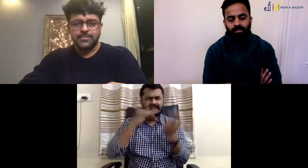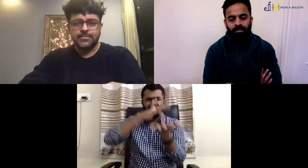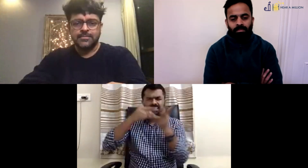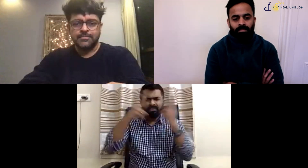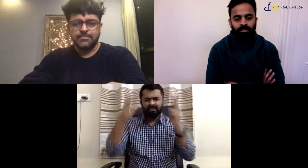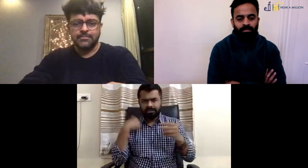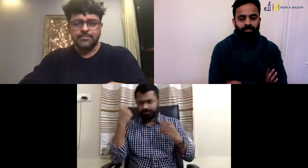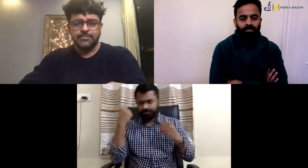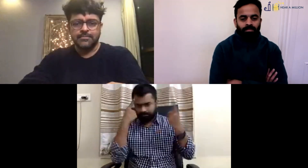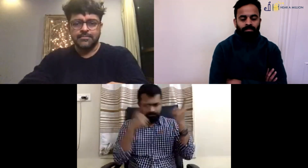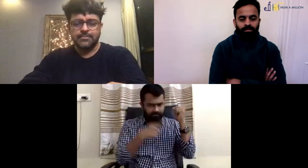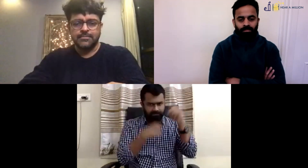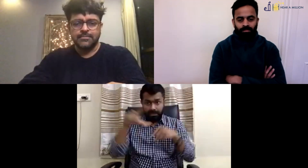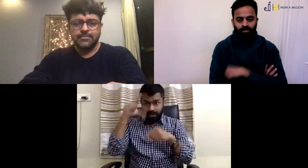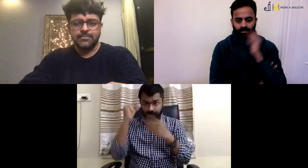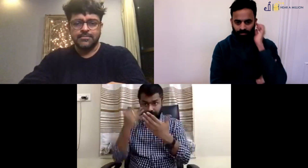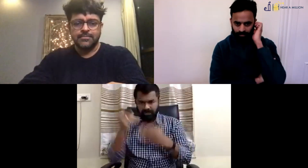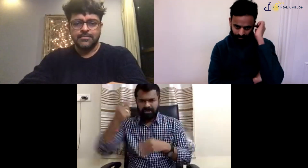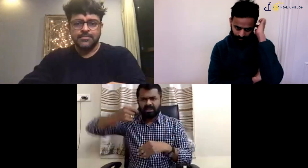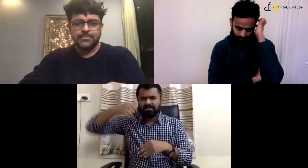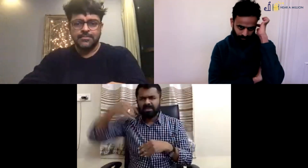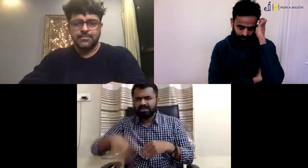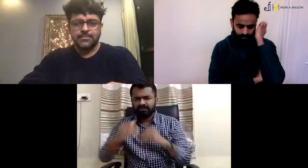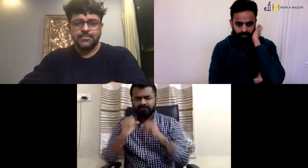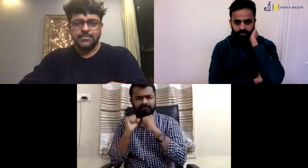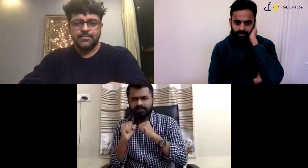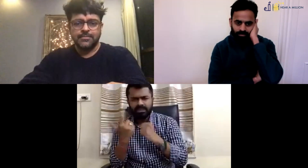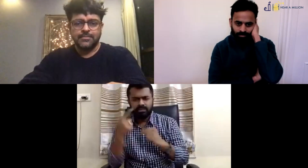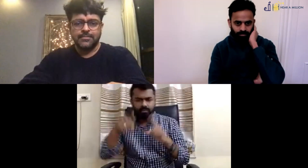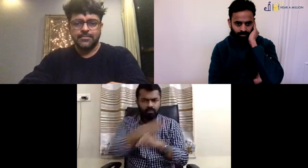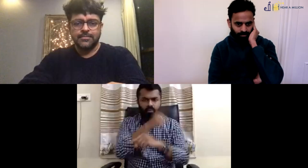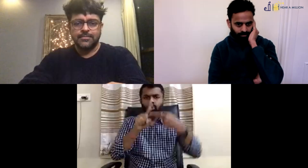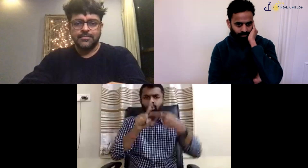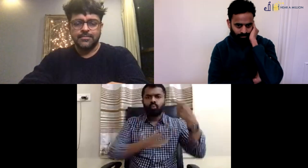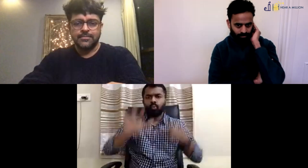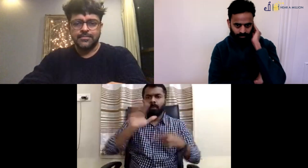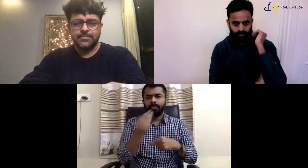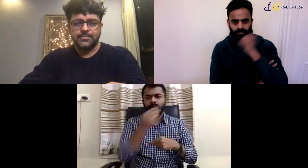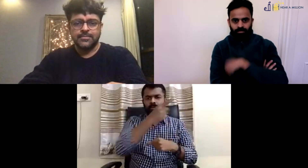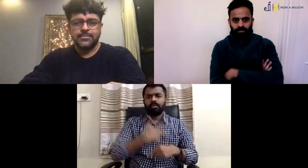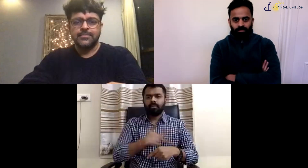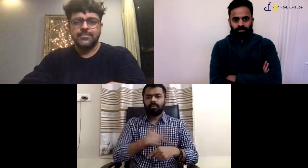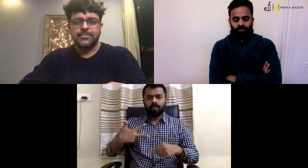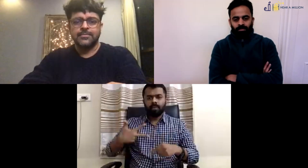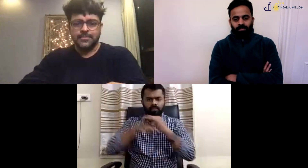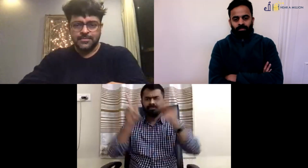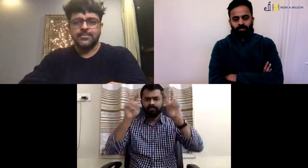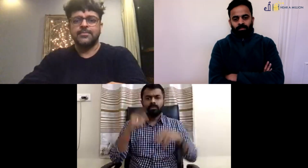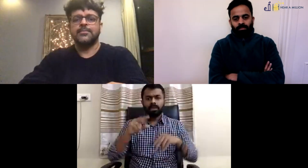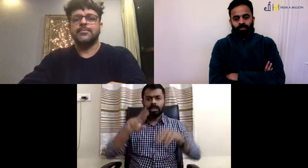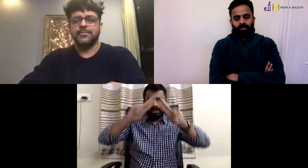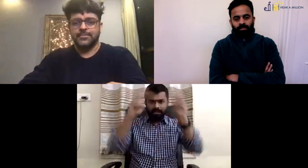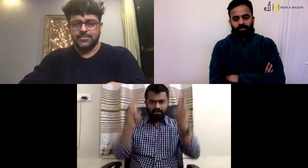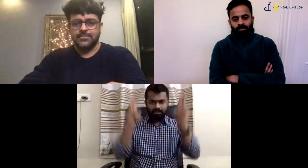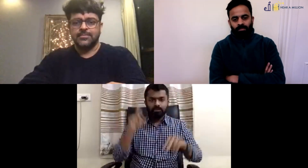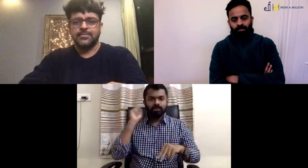can go in the Europe, or you can study from Gallaudet University as well. So I thought in Gallaudet it would be expensive one. It would be better to